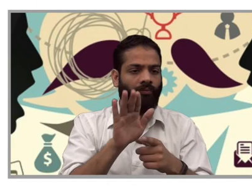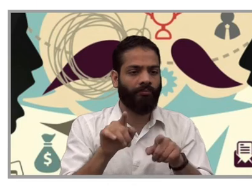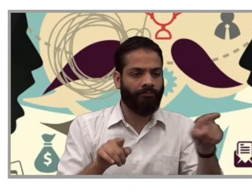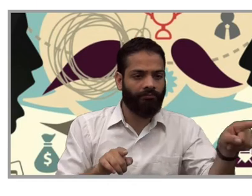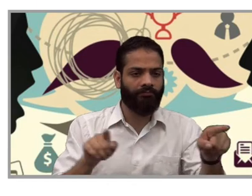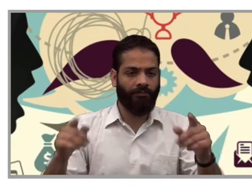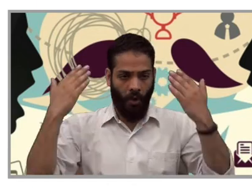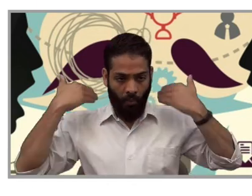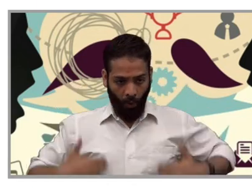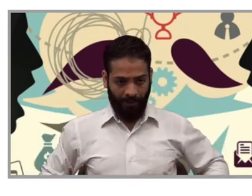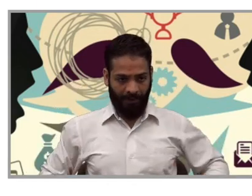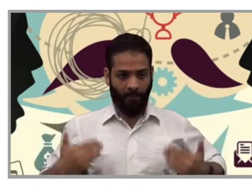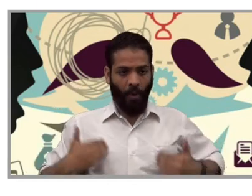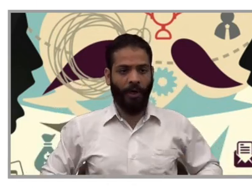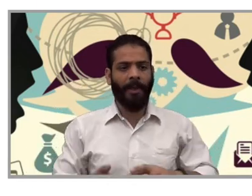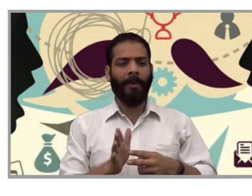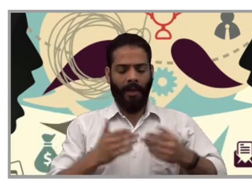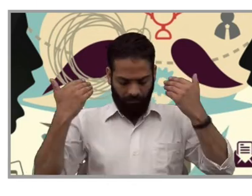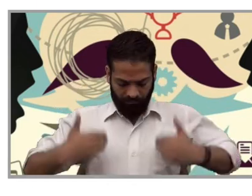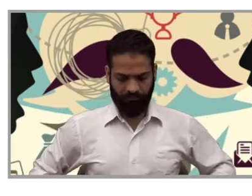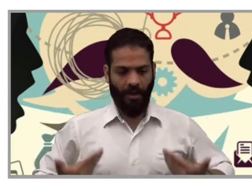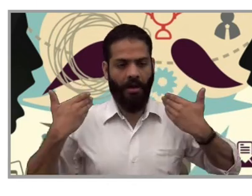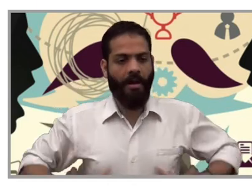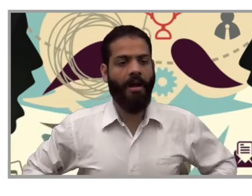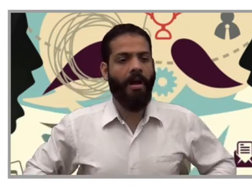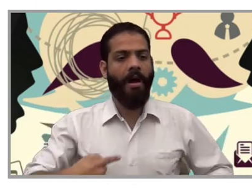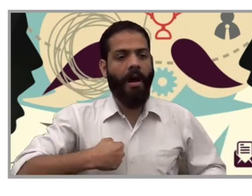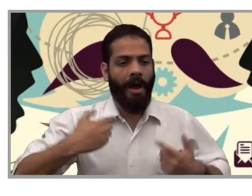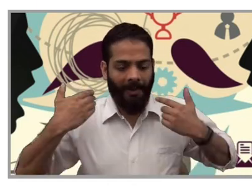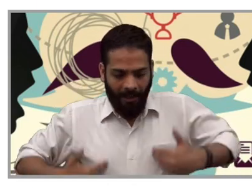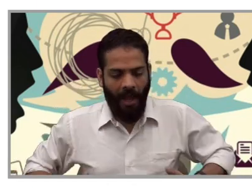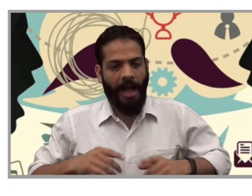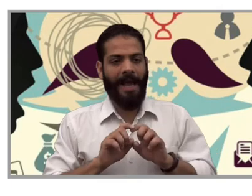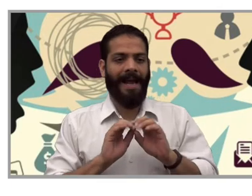The classification of iconic signs is as follows.